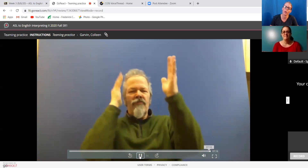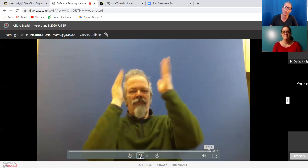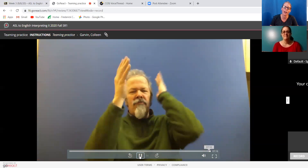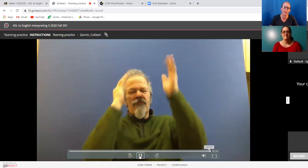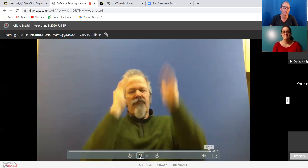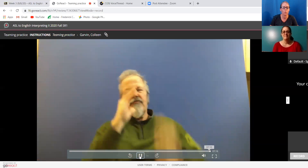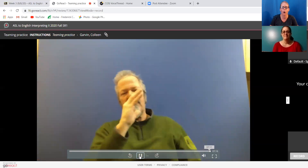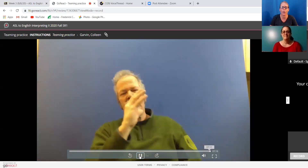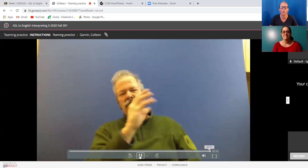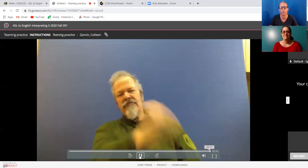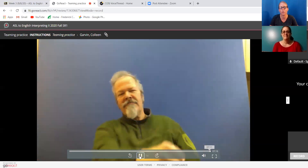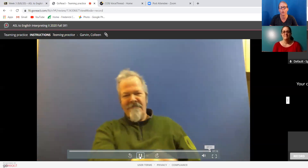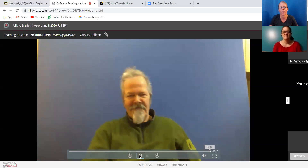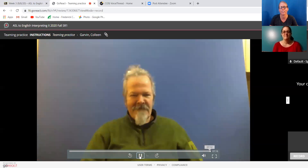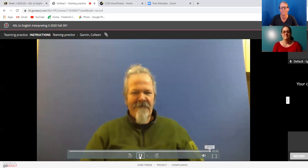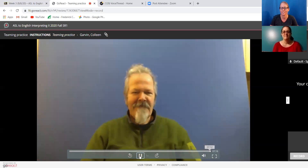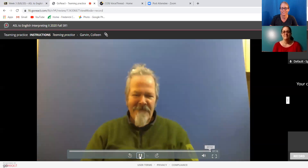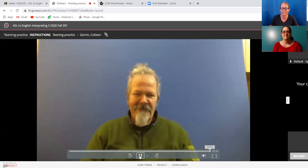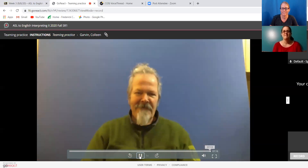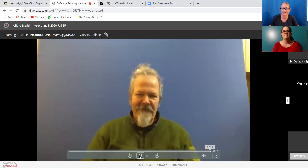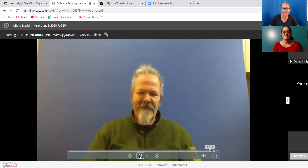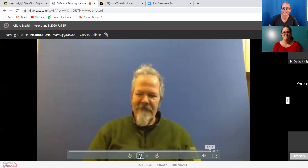on their merry way, walking through the forest.